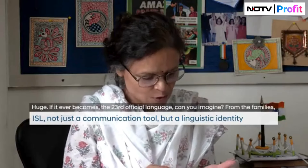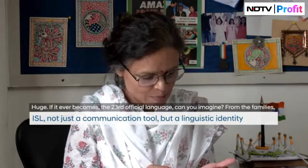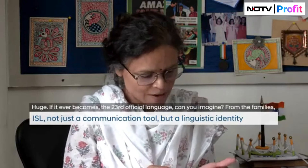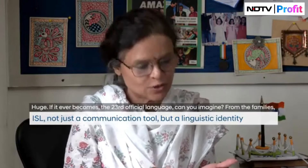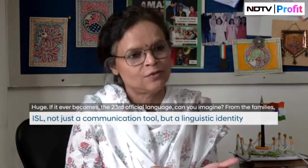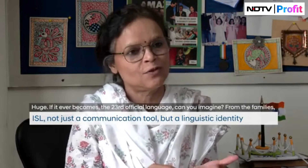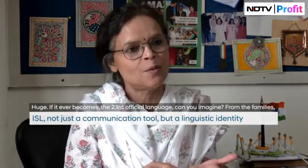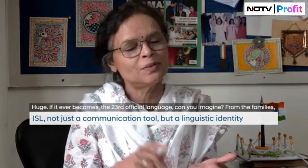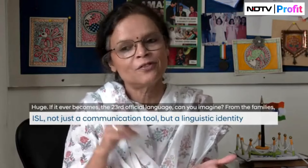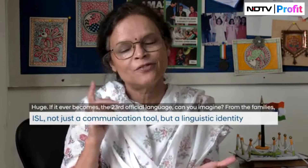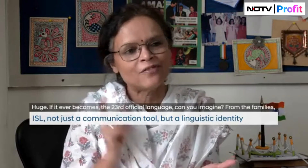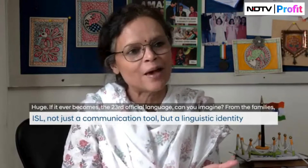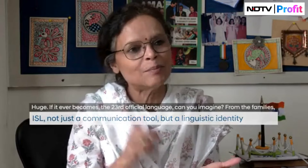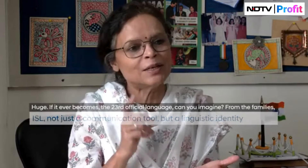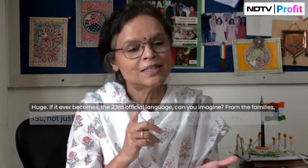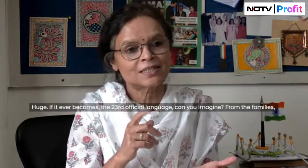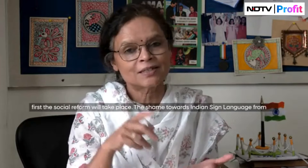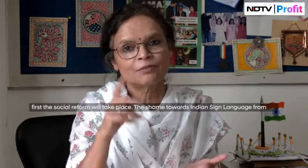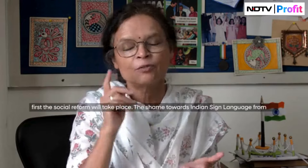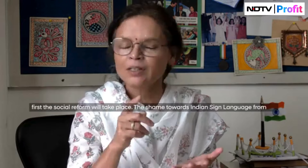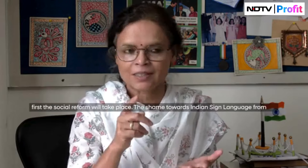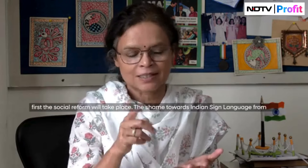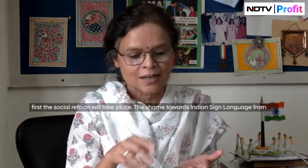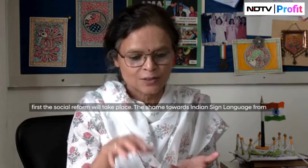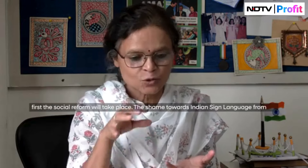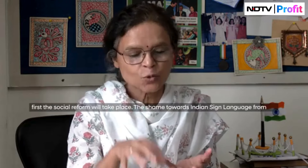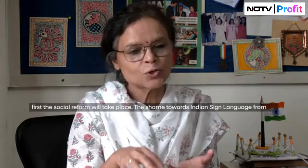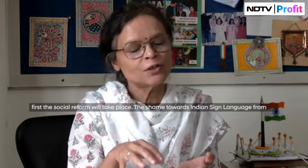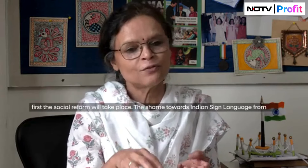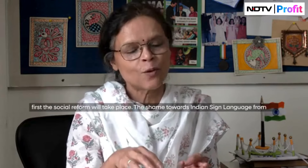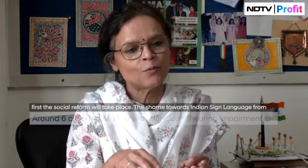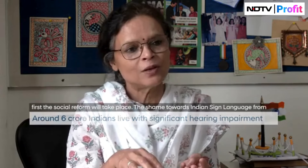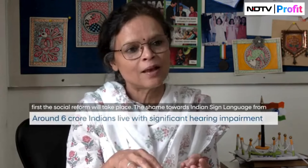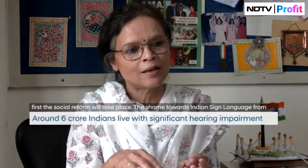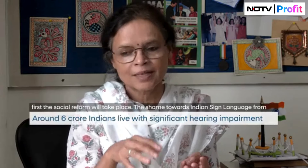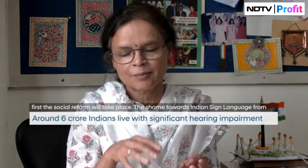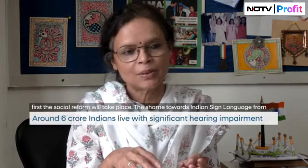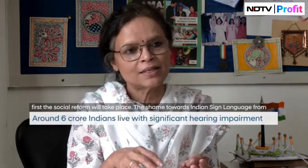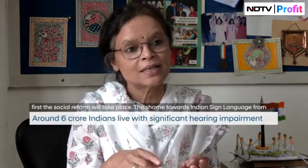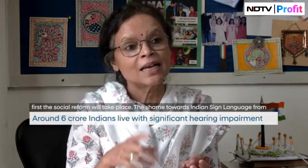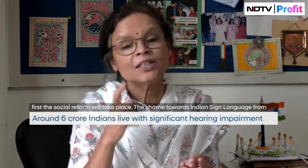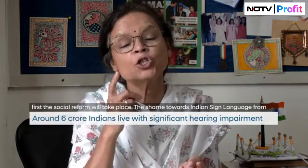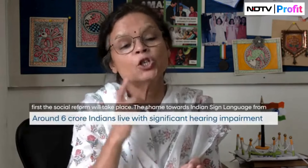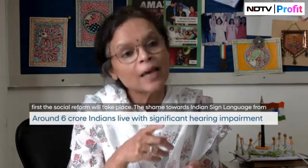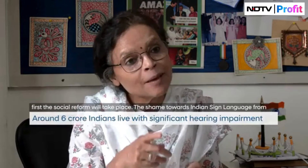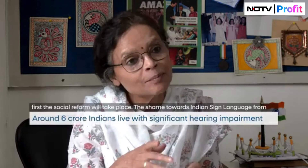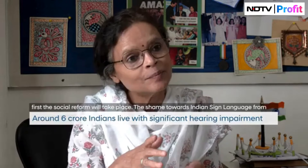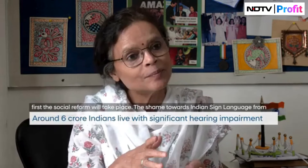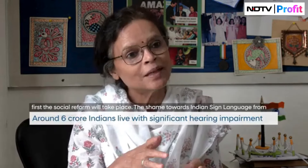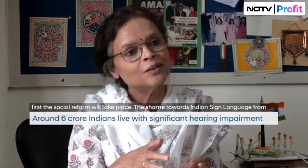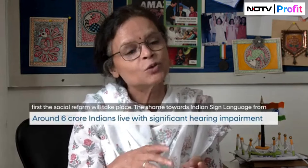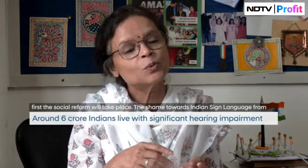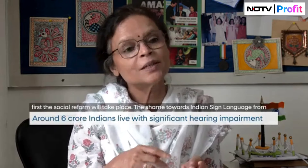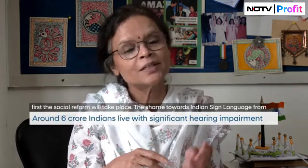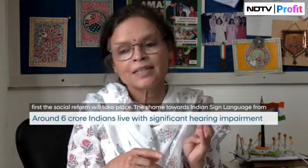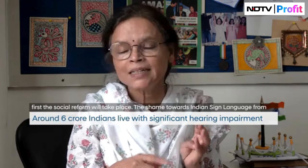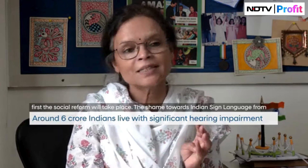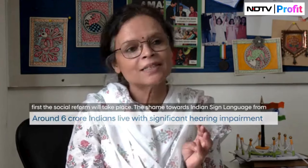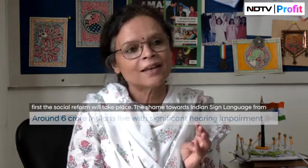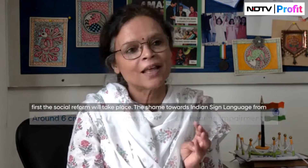you imagine? From the families first, the social reform will take place. The shame towards Indian Sign